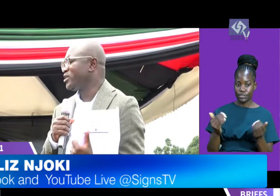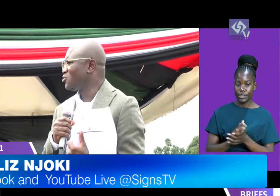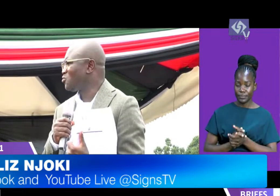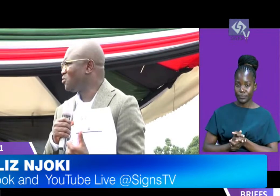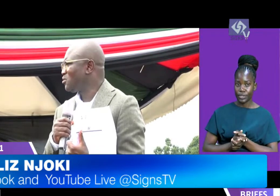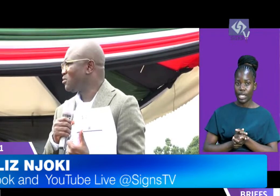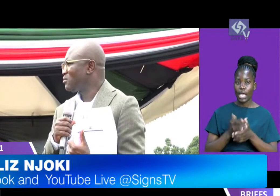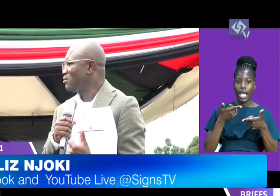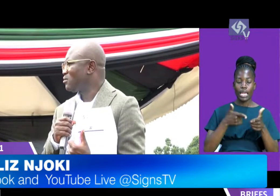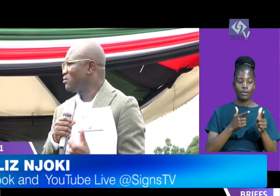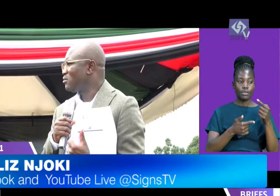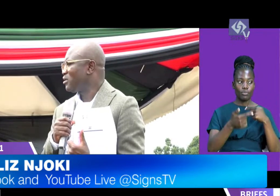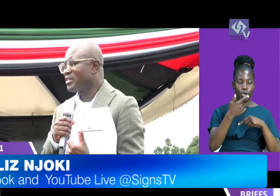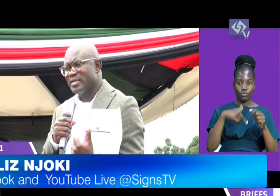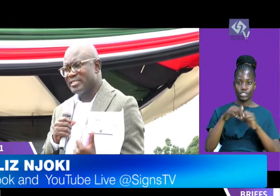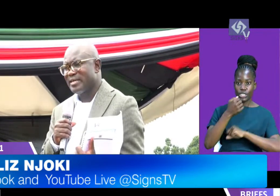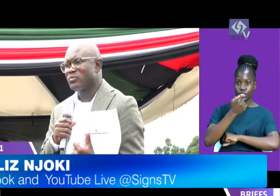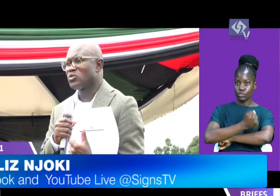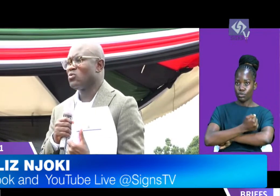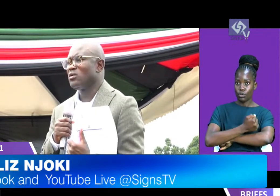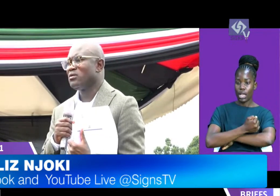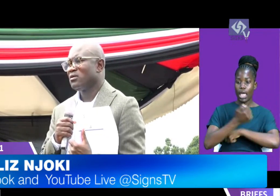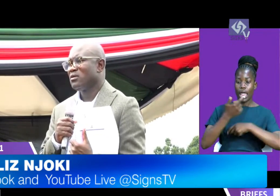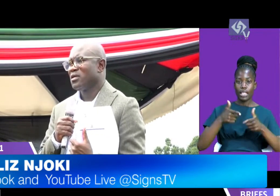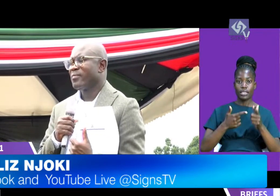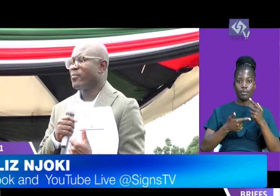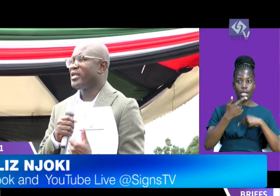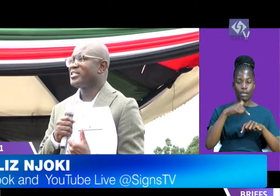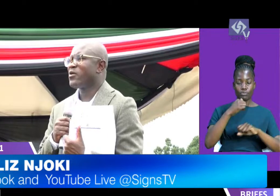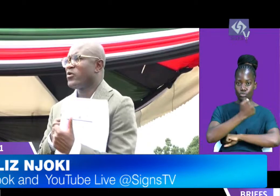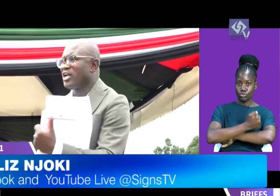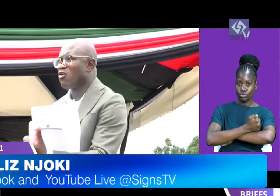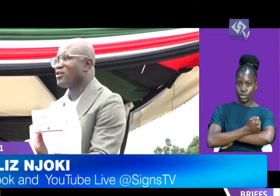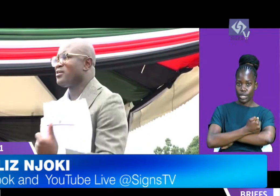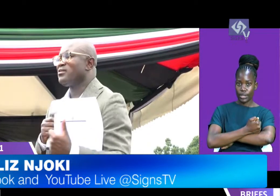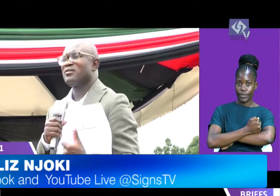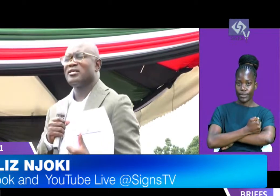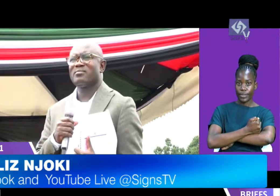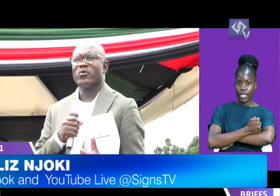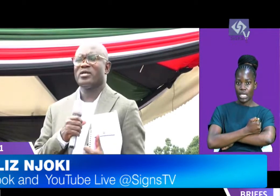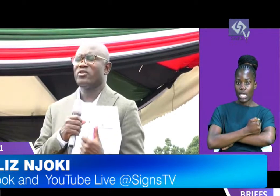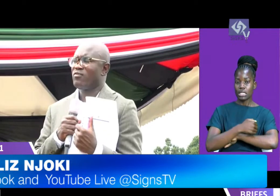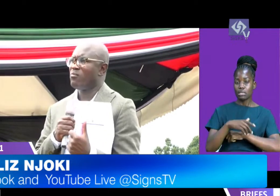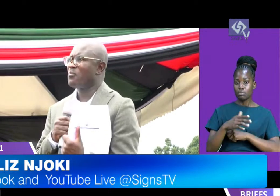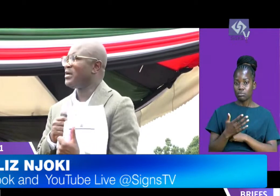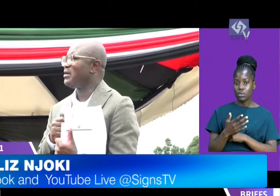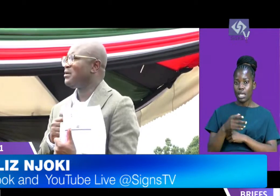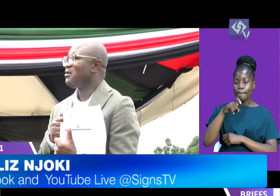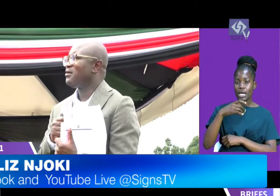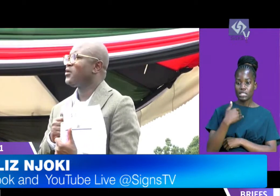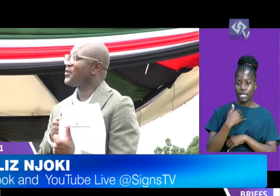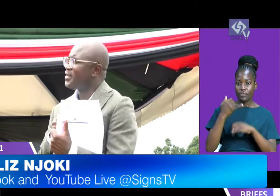tu. Let them just come to school. Mambo ya lazima kuwe na longi, lazima kuwe na uniform mpya. Tuachane